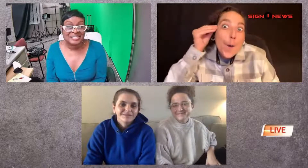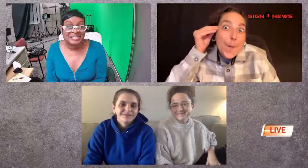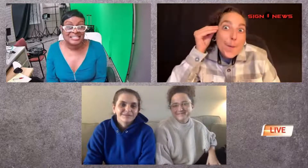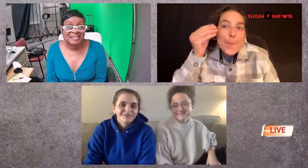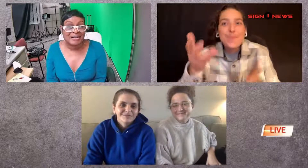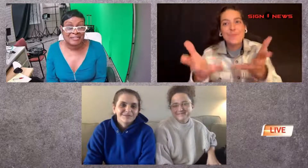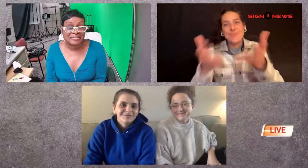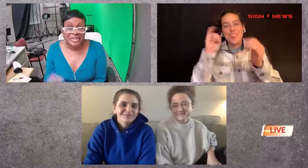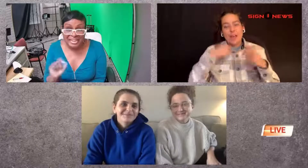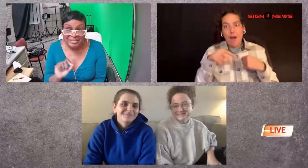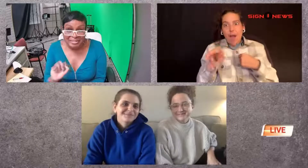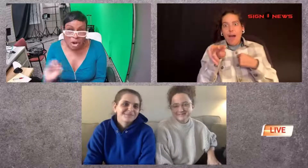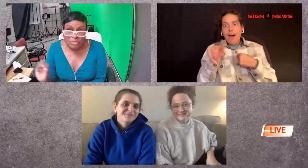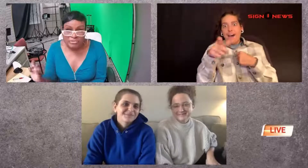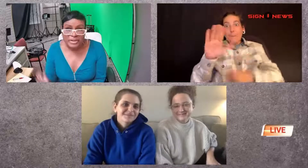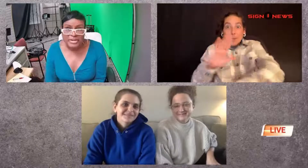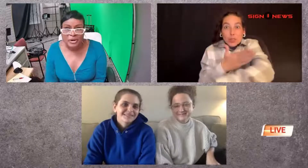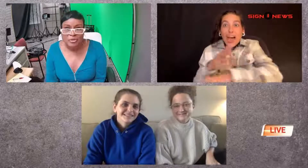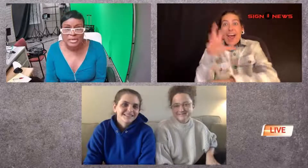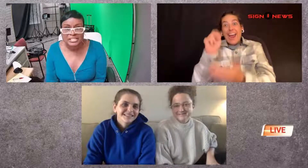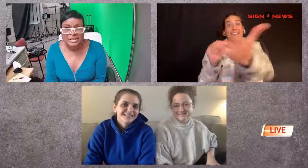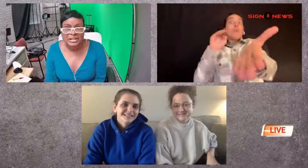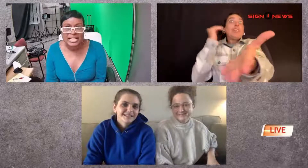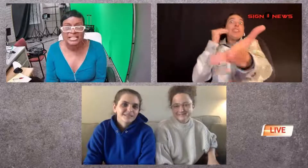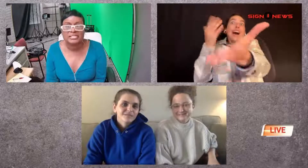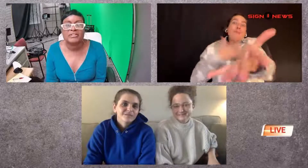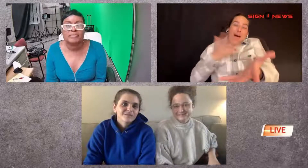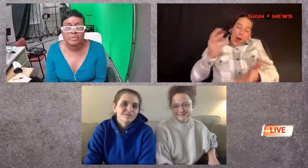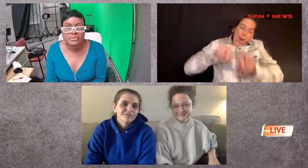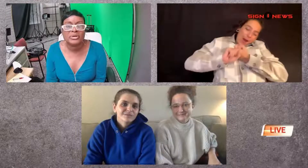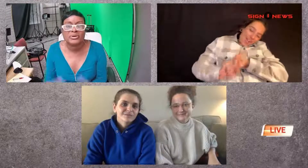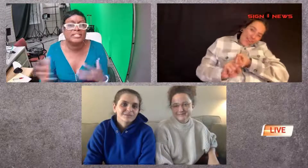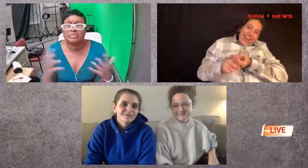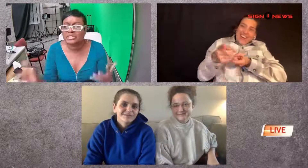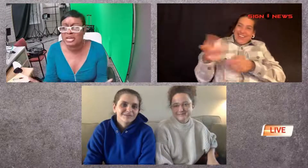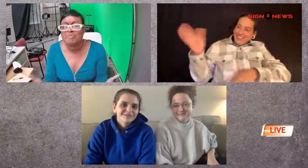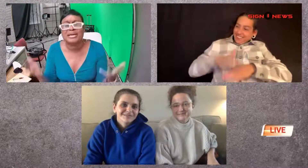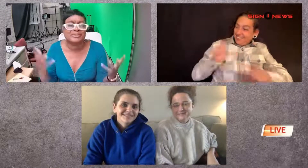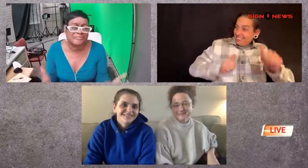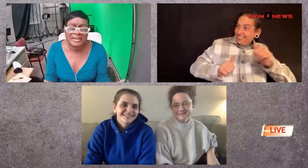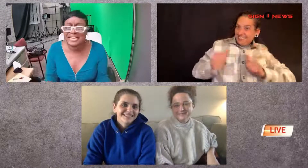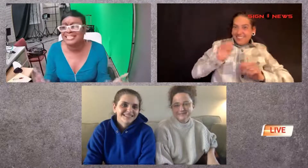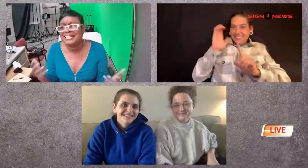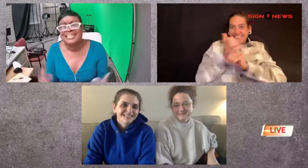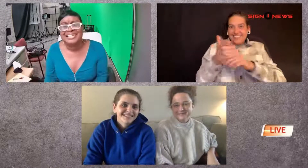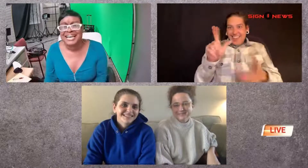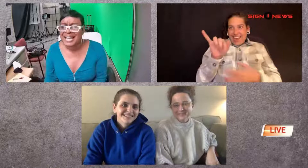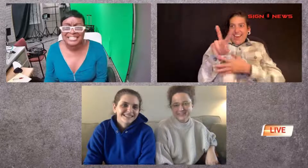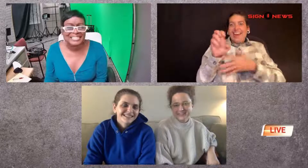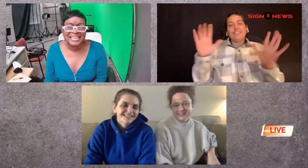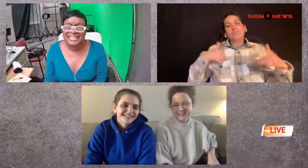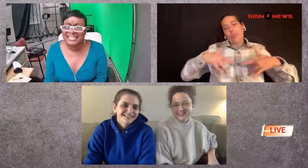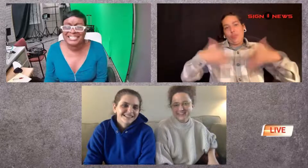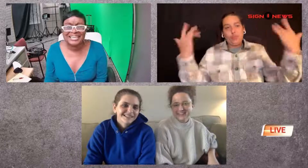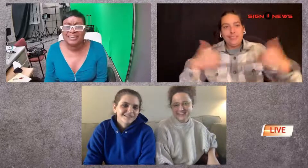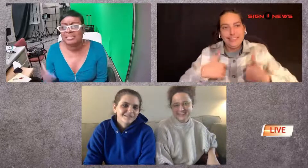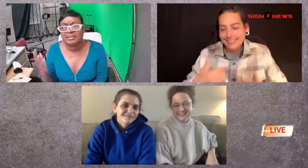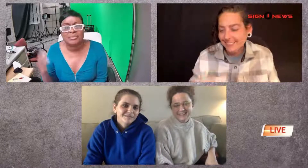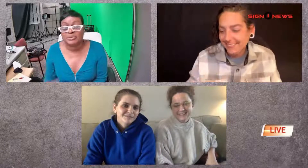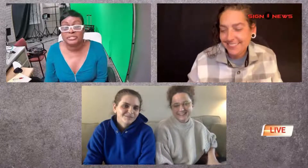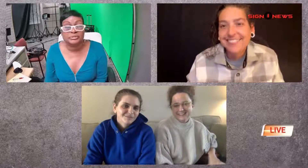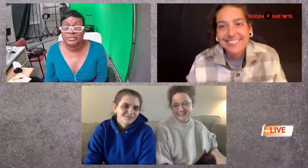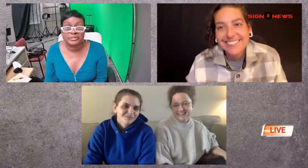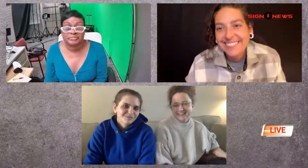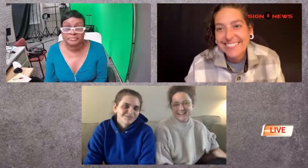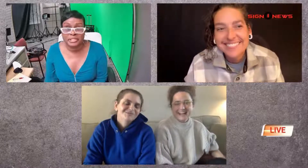Do you see the author Fun Home? And I saw that, and I saw the musical, and then Michelle, my good friend, acting in it. I was like,